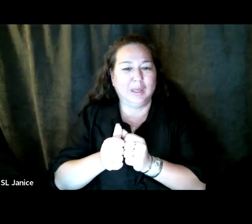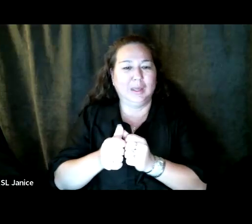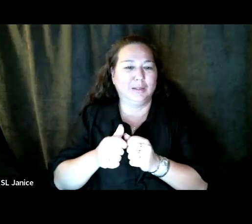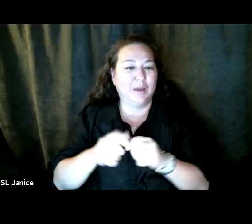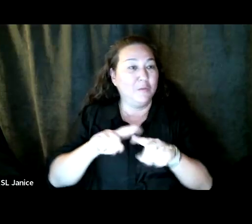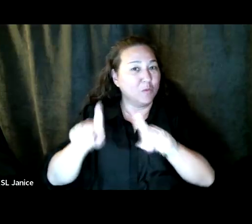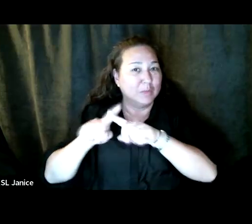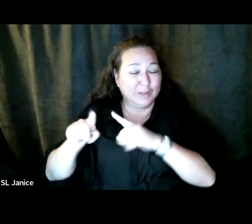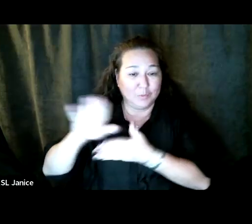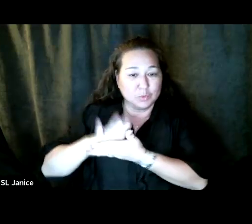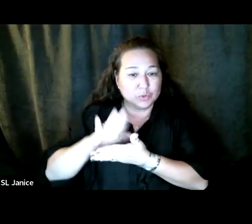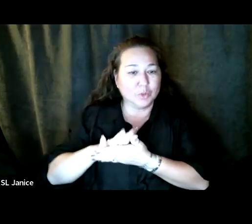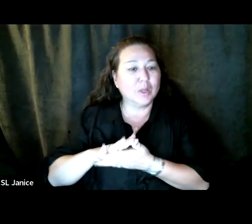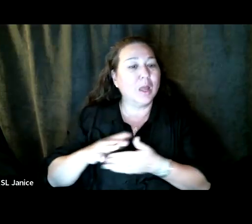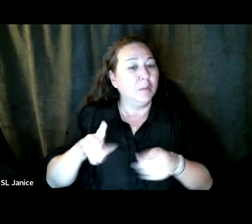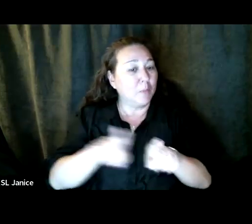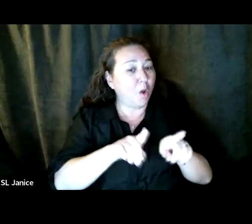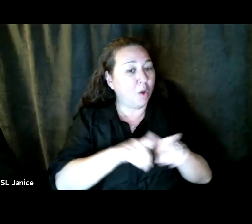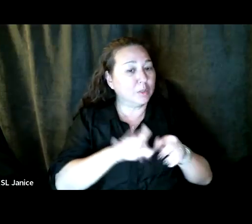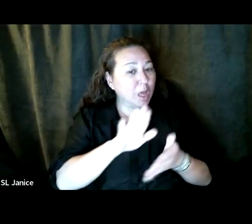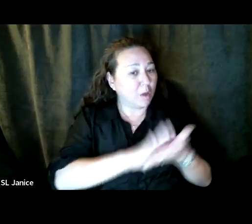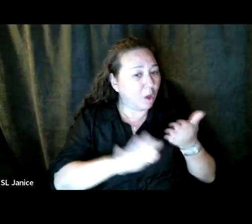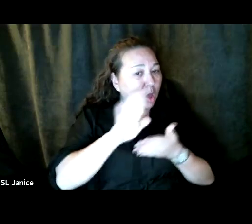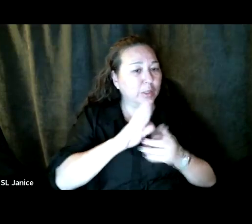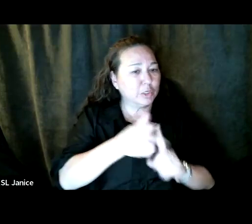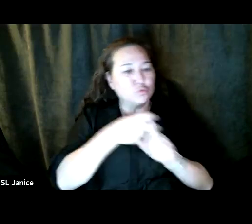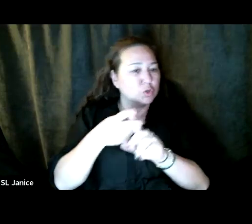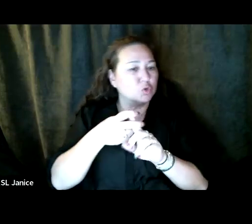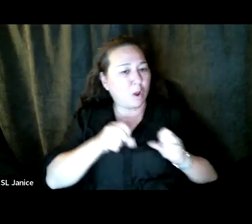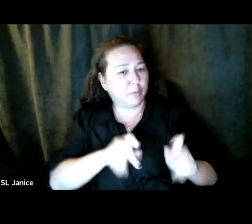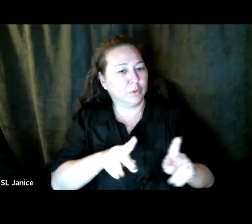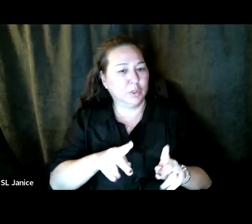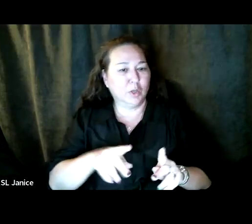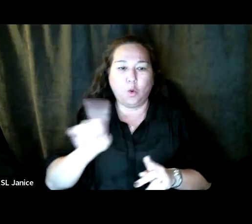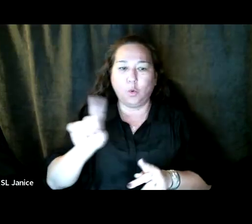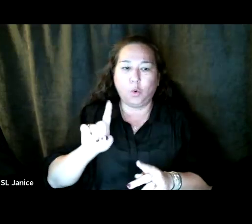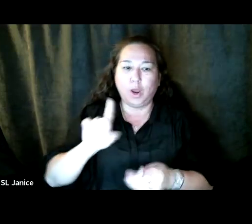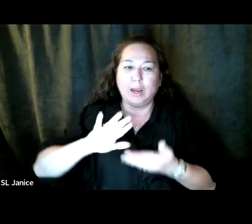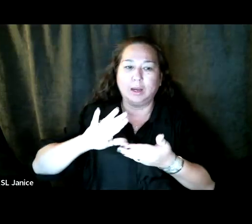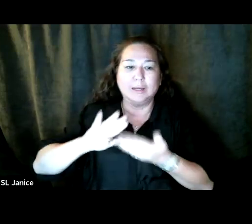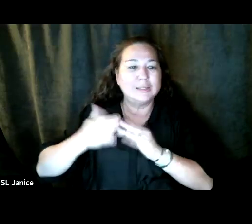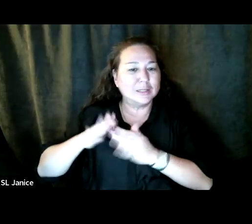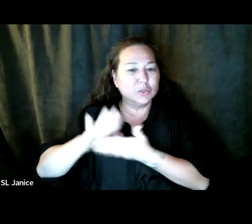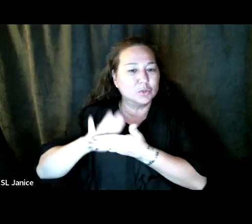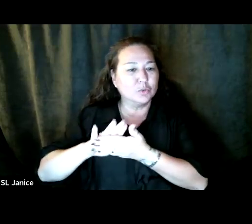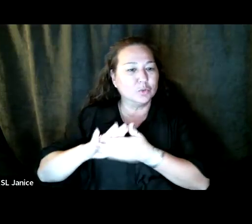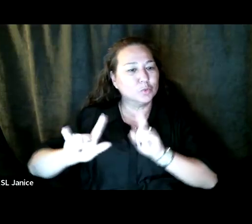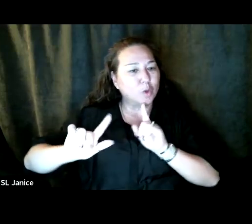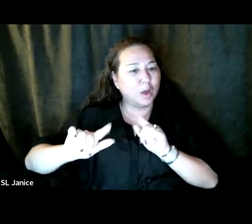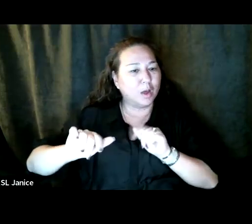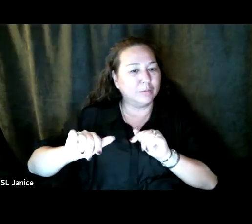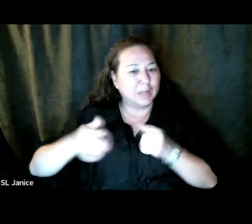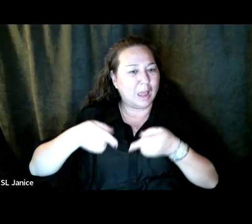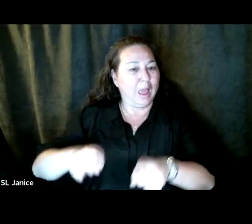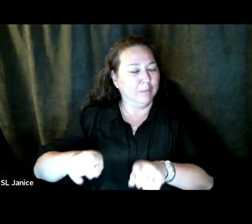get collegiate recruiting opportunities where the city schools are often overlooked, and be able to host meets, something BLS has never done,